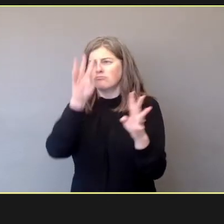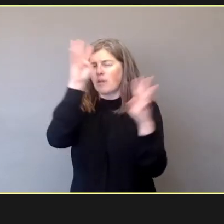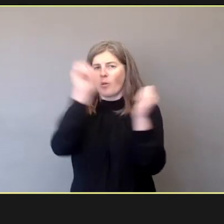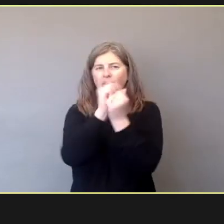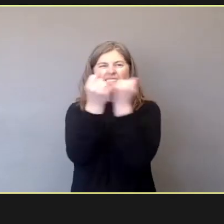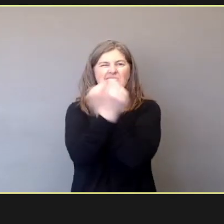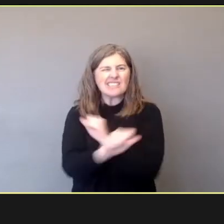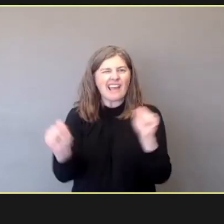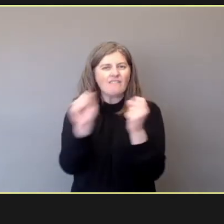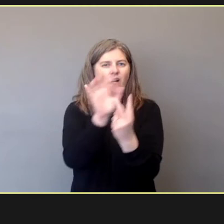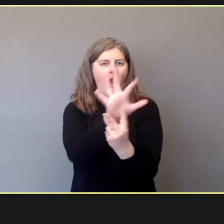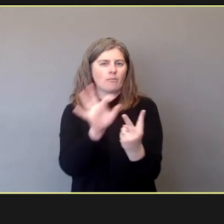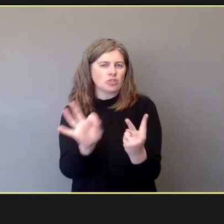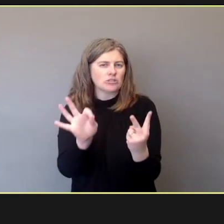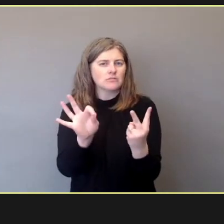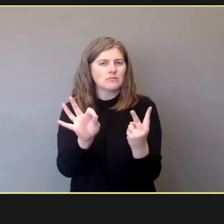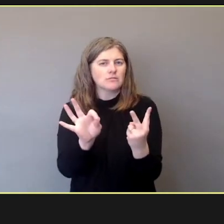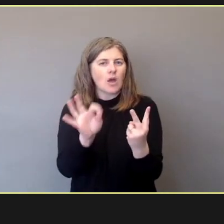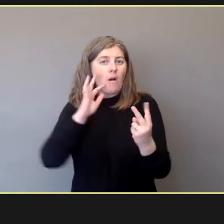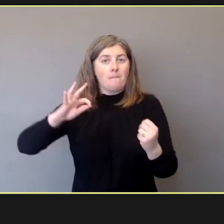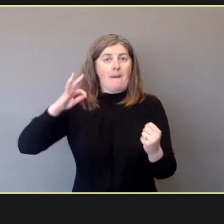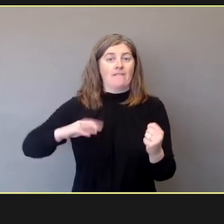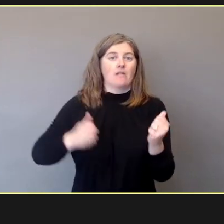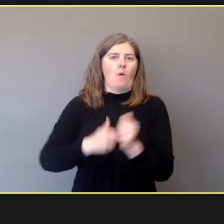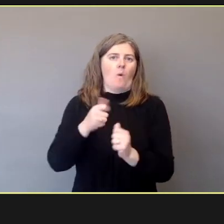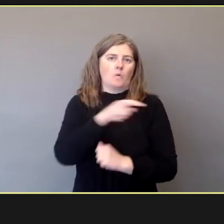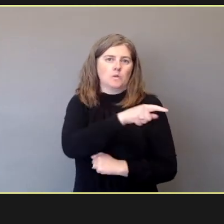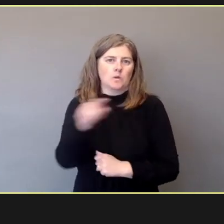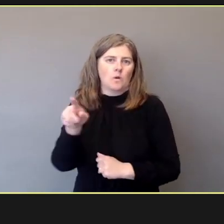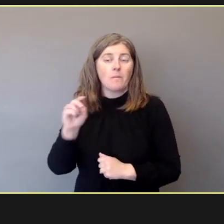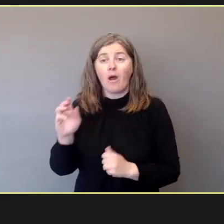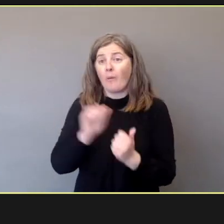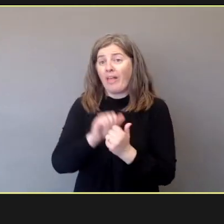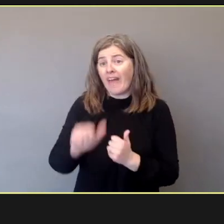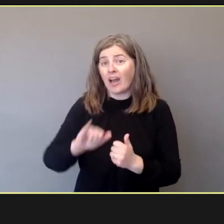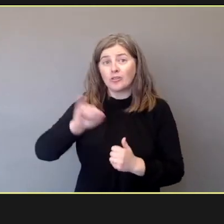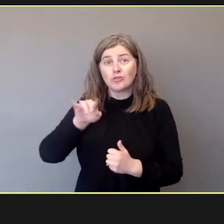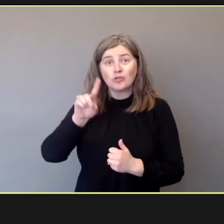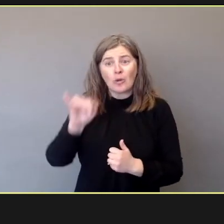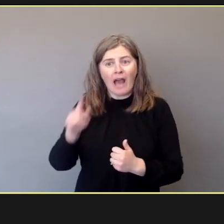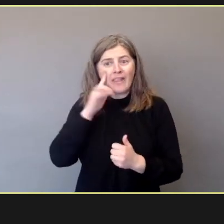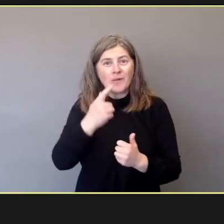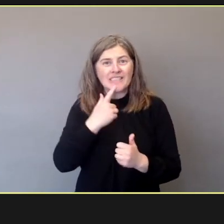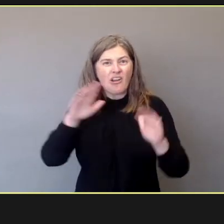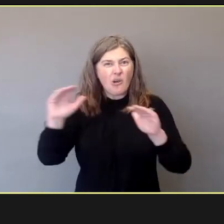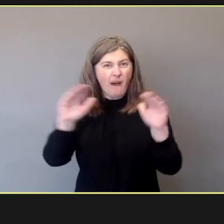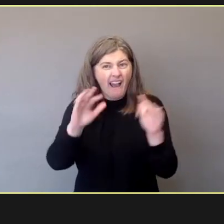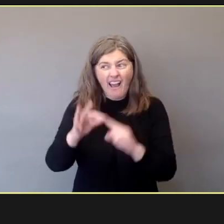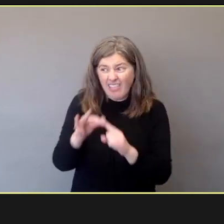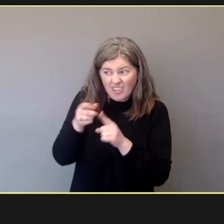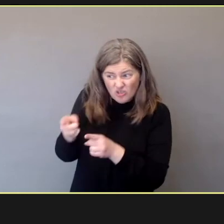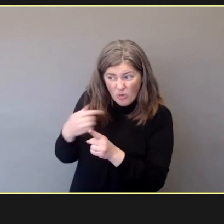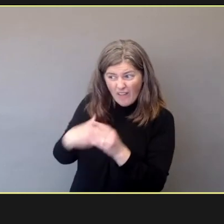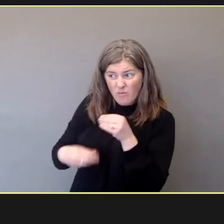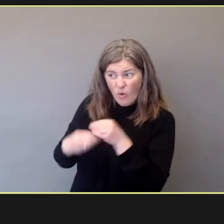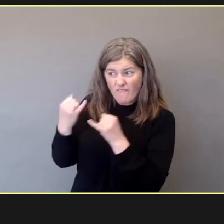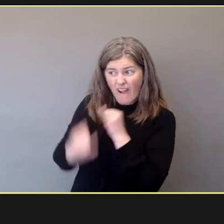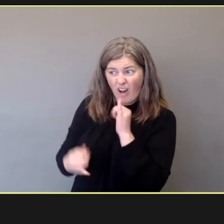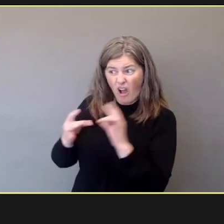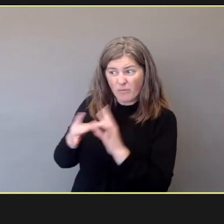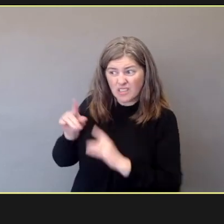alternative that benefits most New Mexicans. And with that, Jody, I think we'll say goodbye unless you have any final